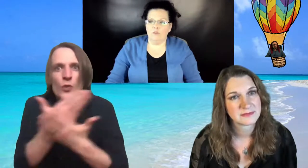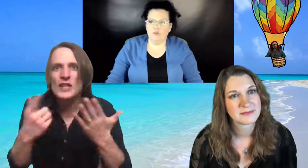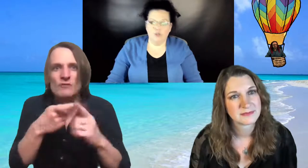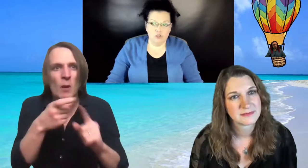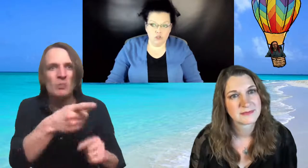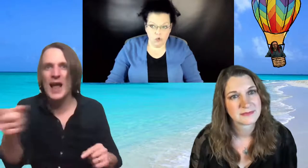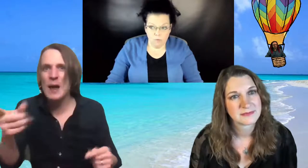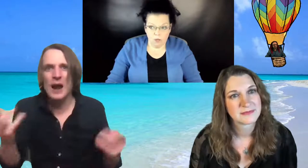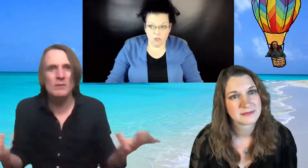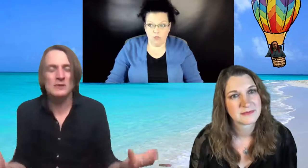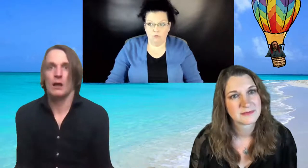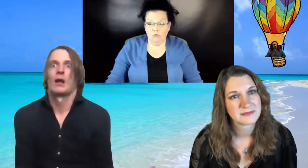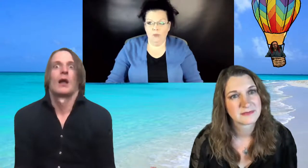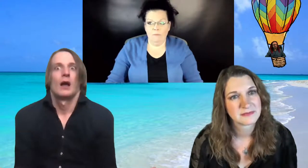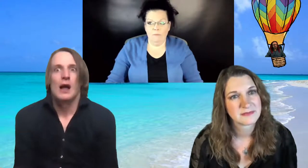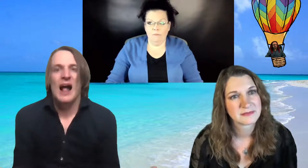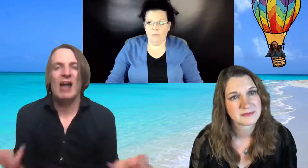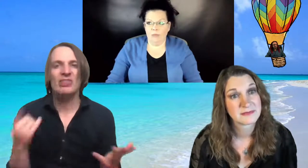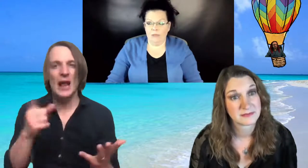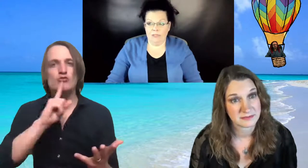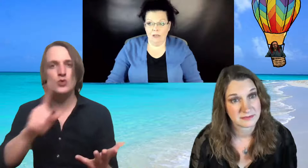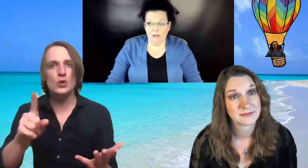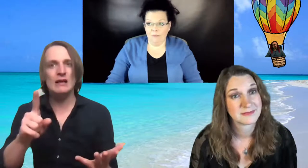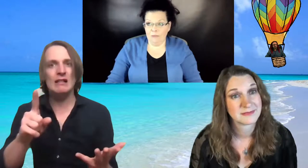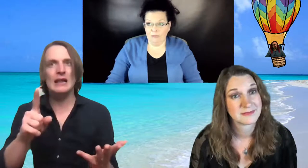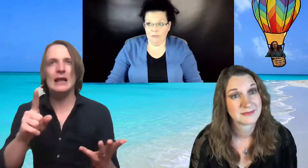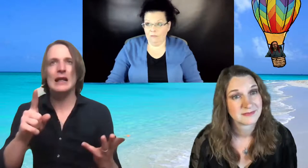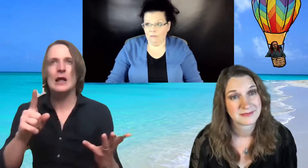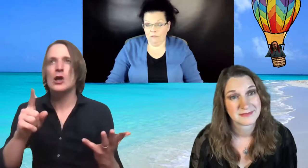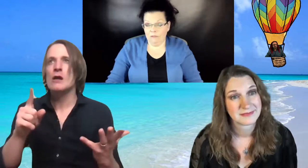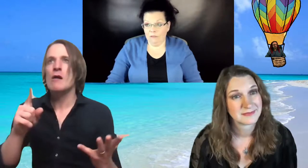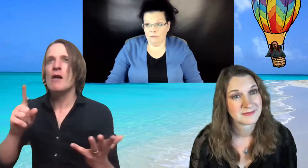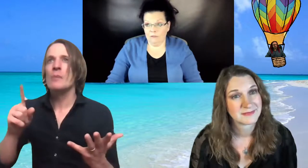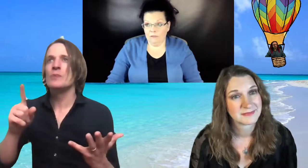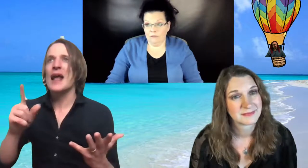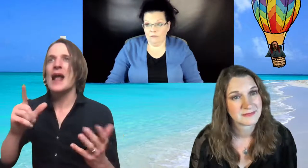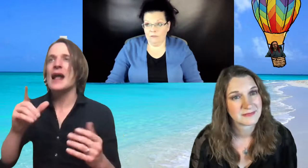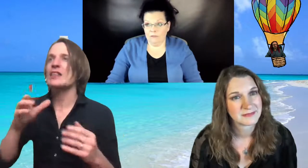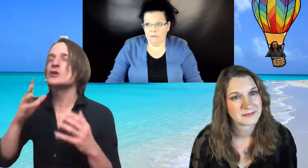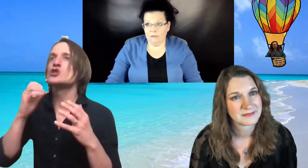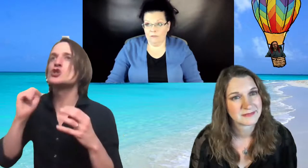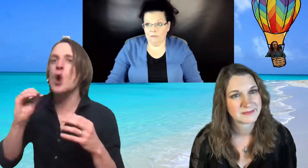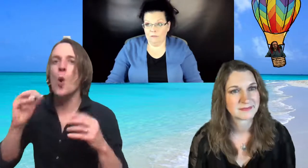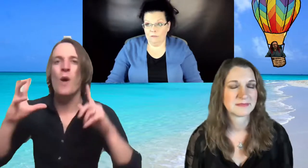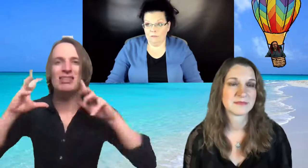I have learned so much through them myself. I mean,